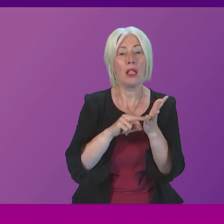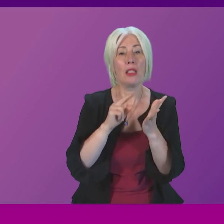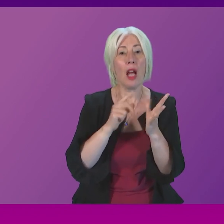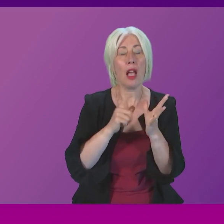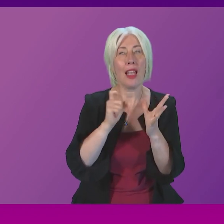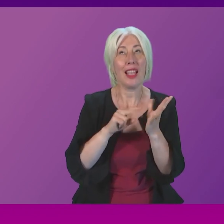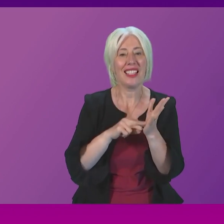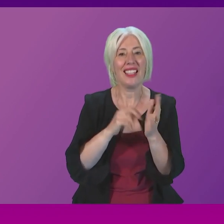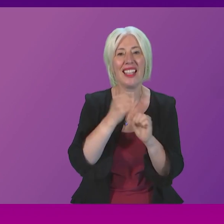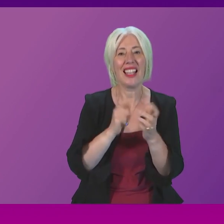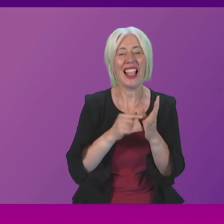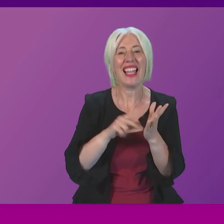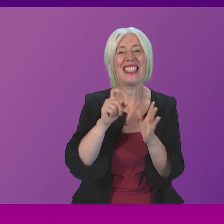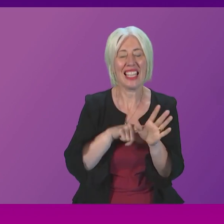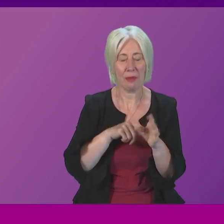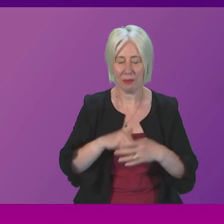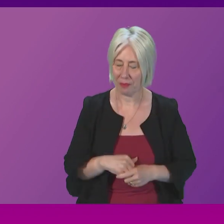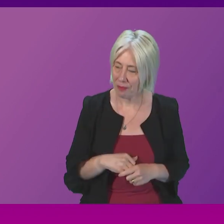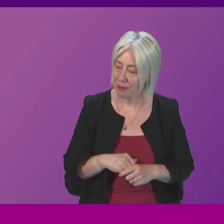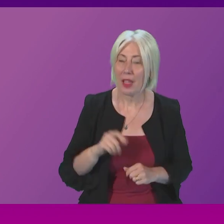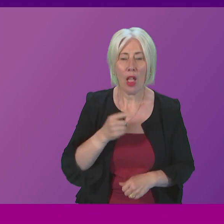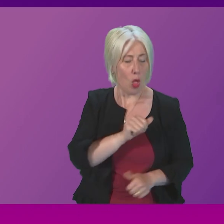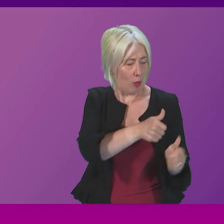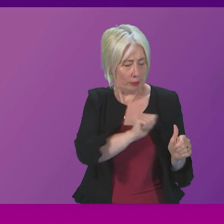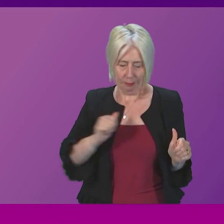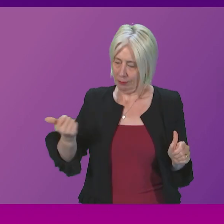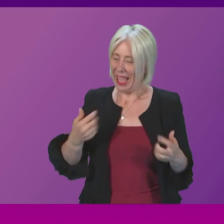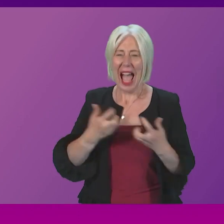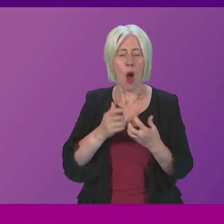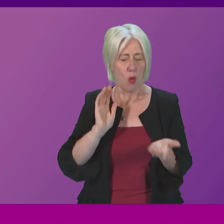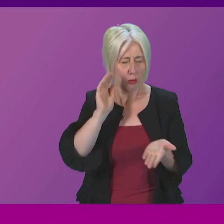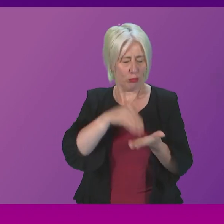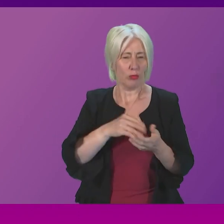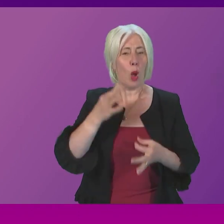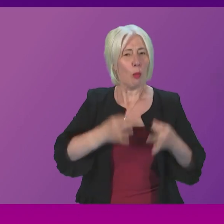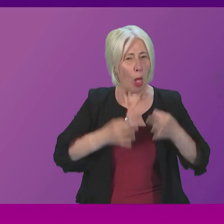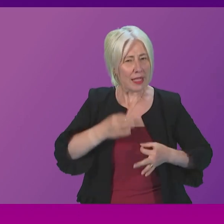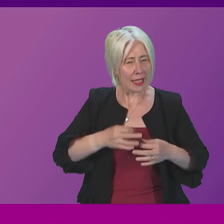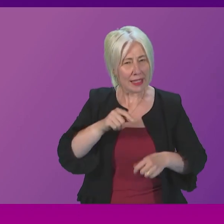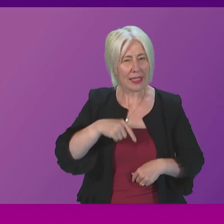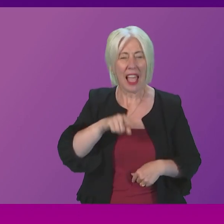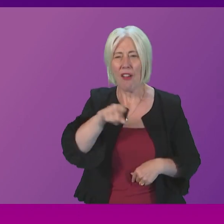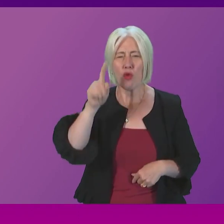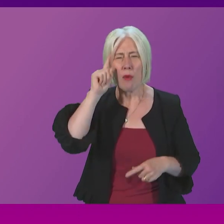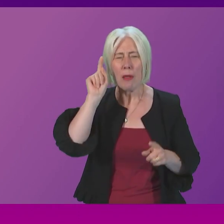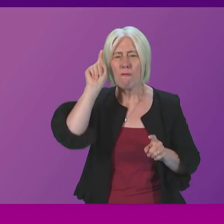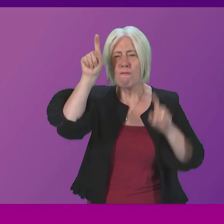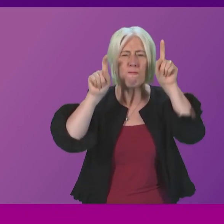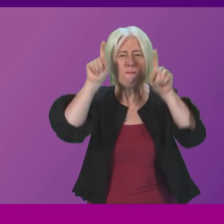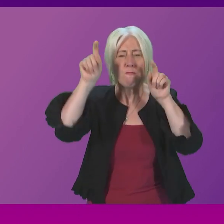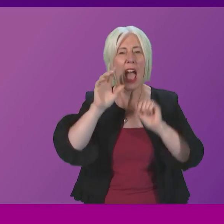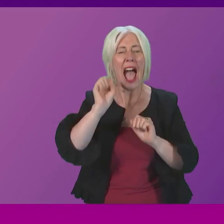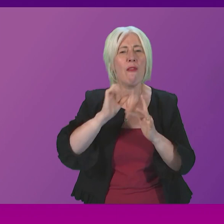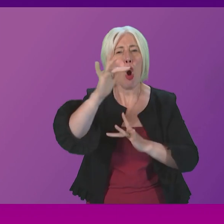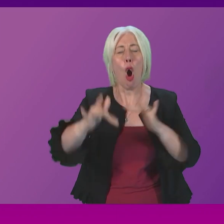are speaking, because colleagues are going to describe their journey into politics, if any questions come to mind, then I believe you have an